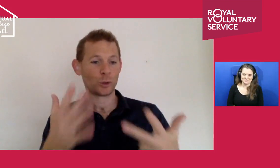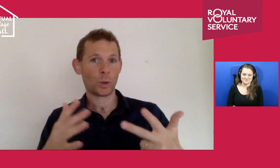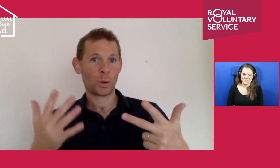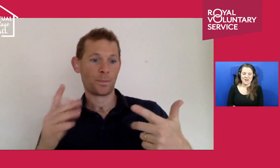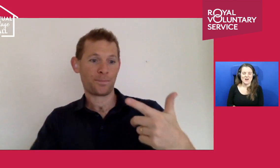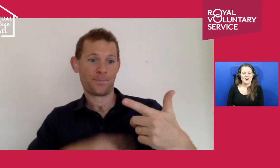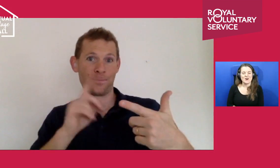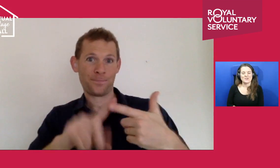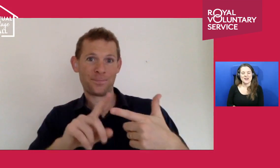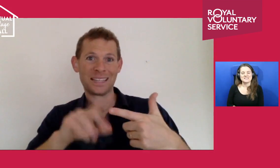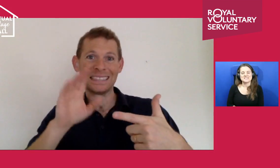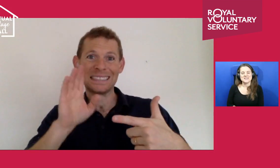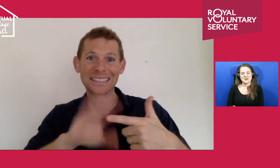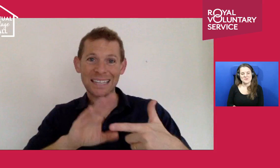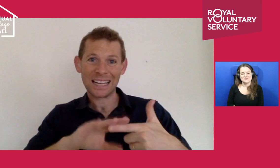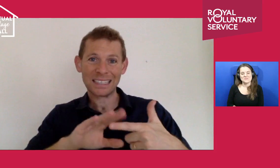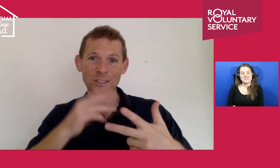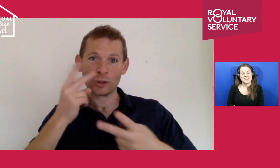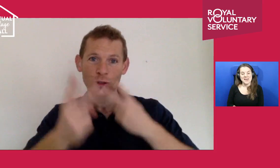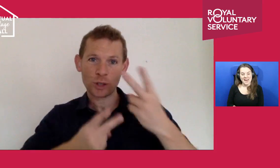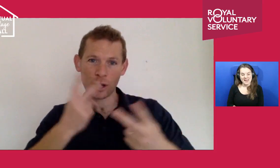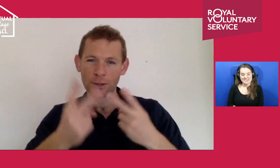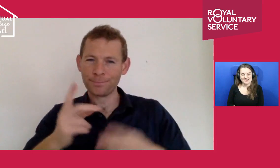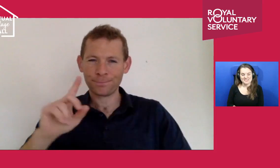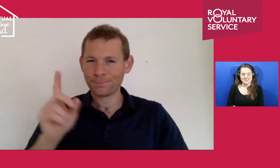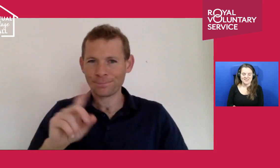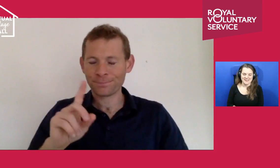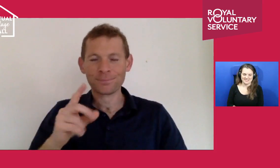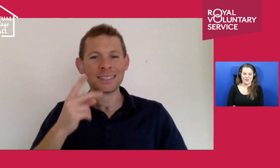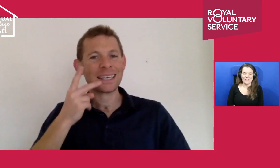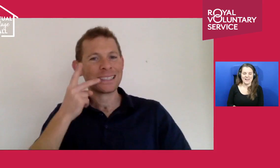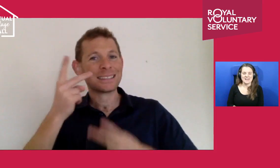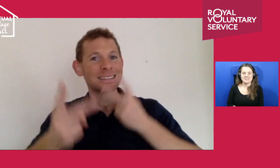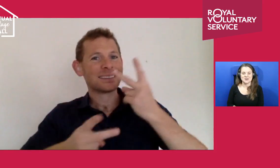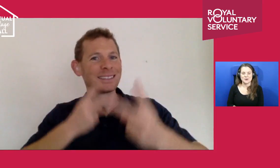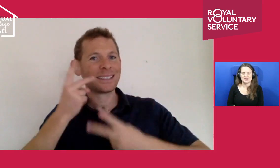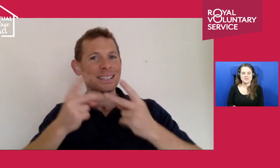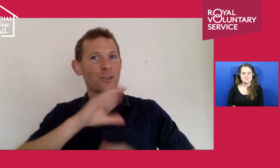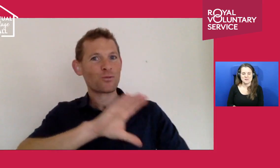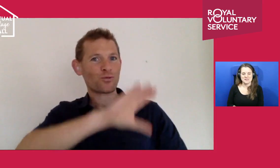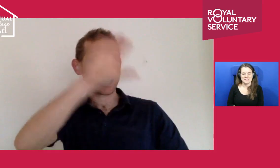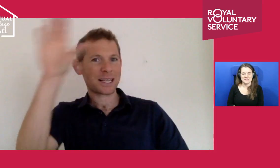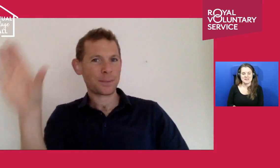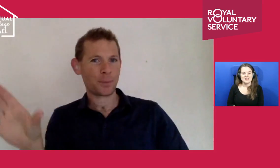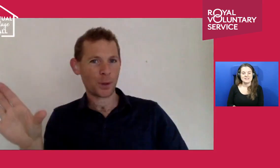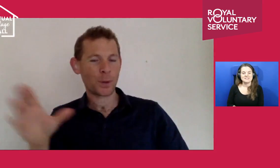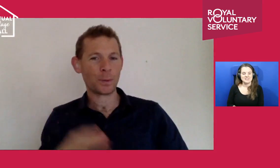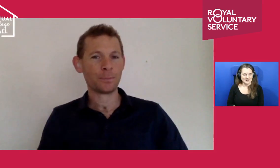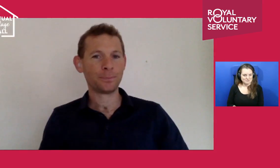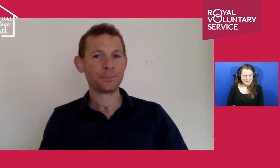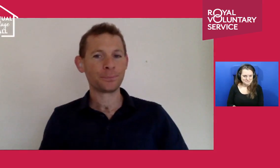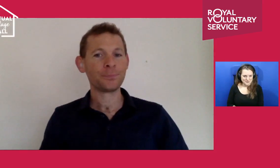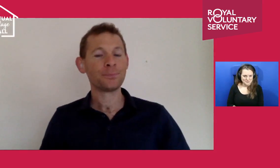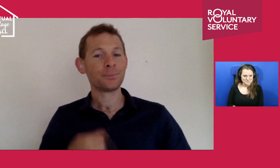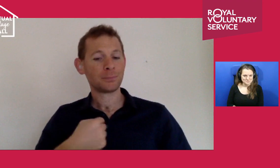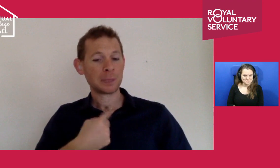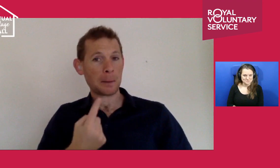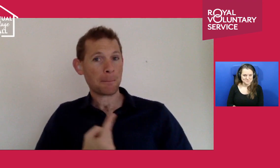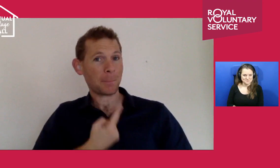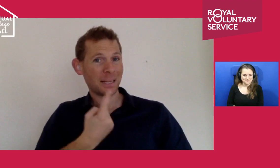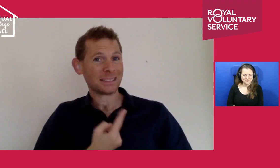well. All right, so our next song is going to be Sing a